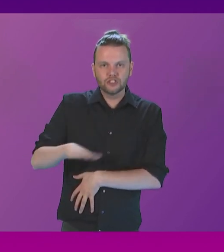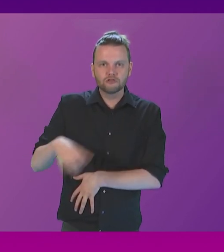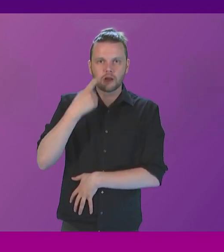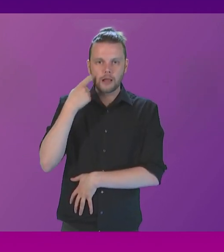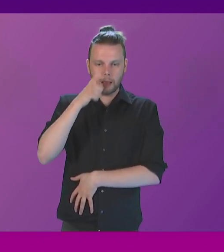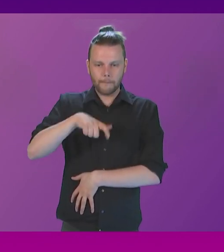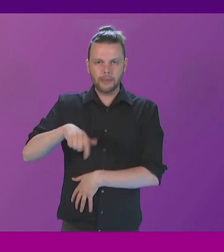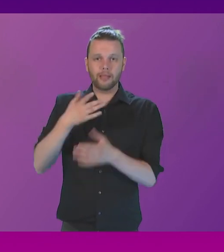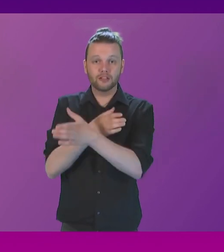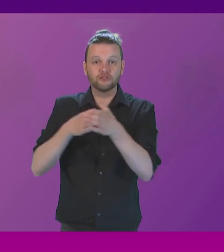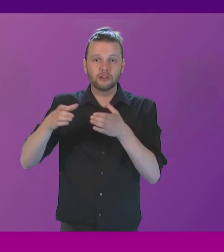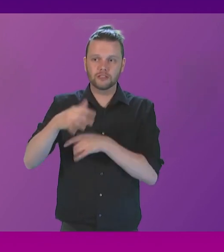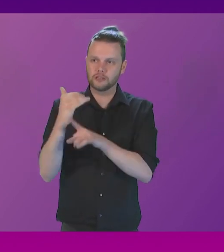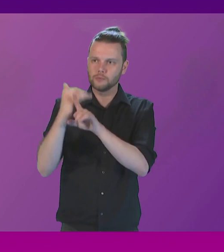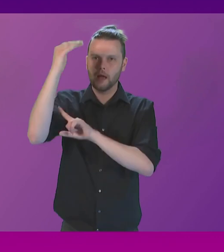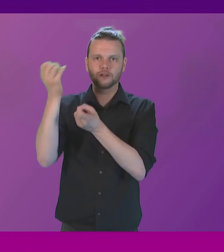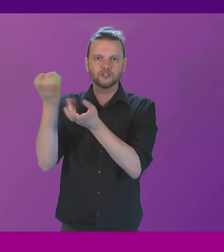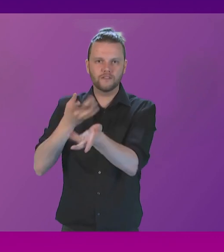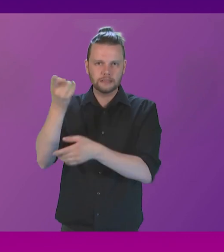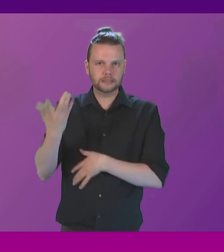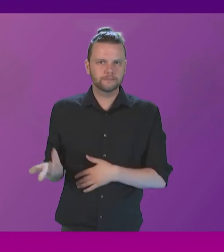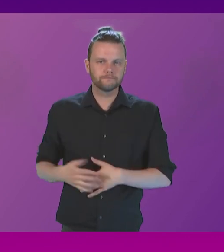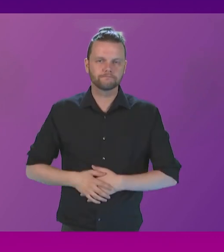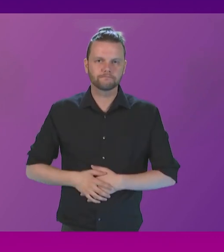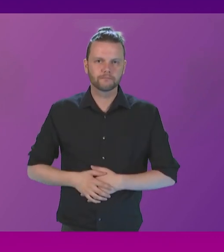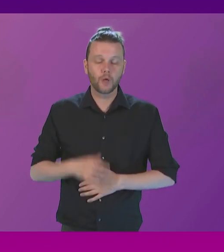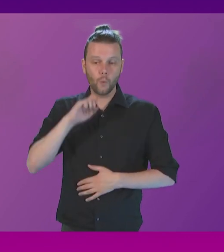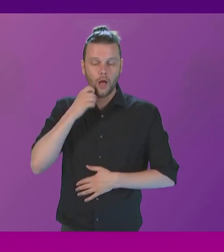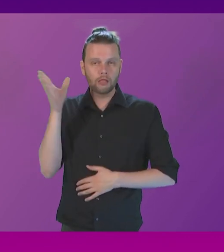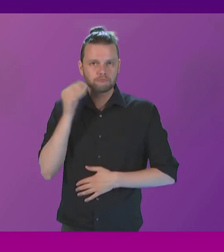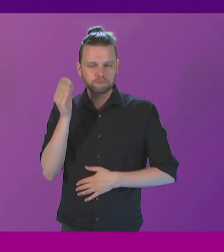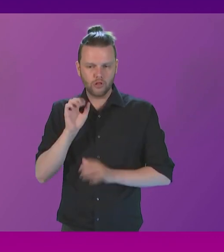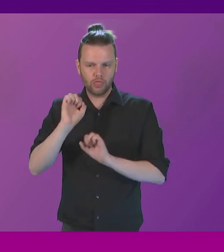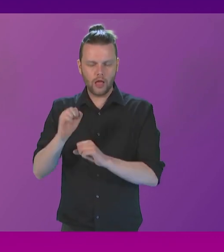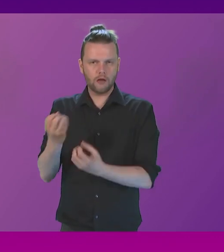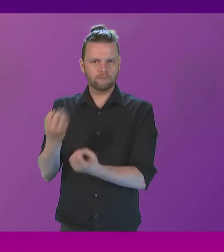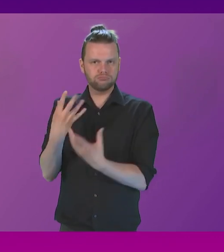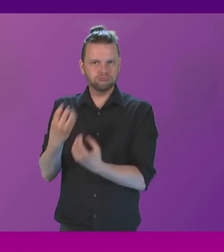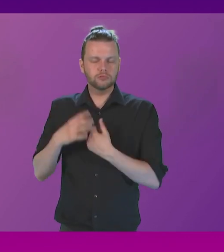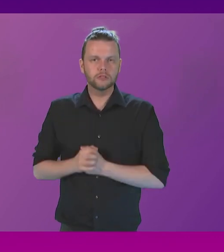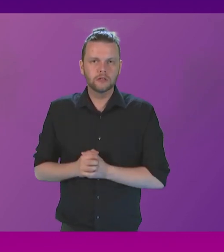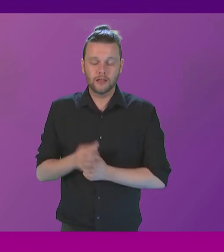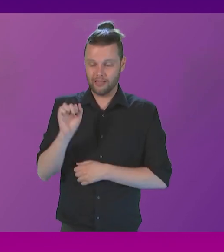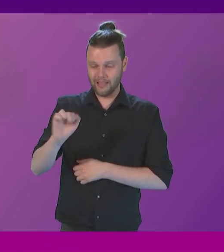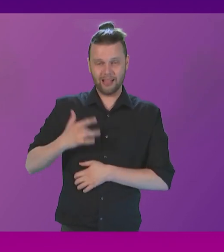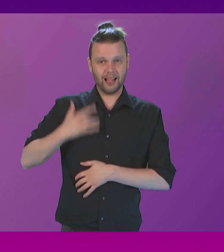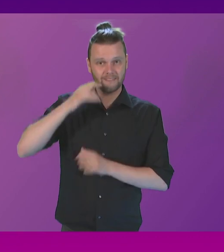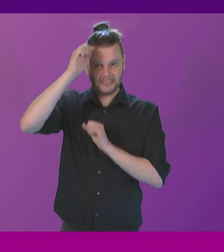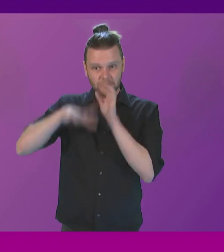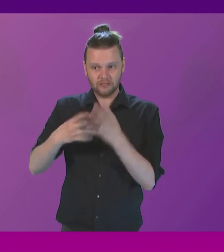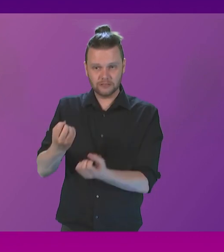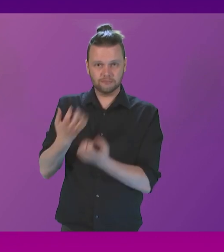people and transitions to adult services. We will listen to these voices, to those with lived experience,